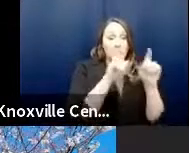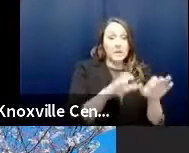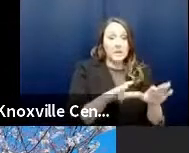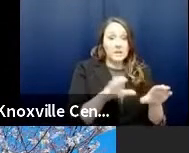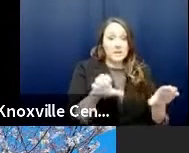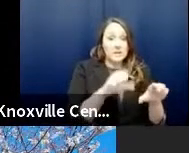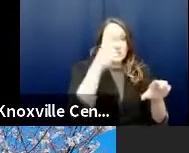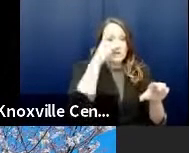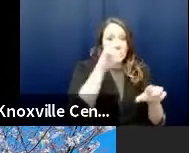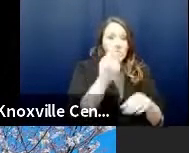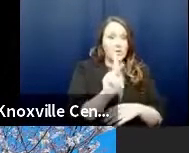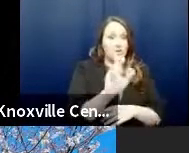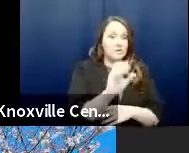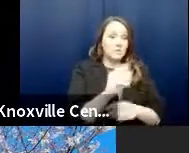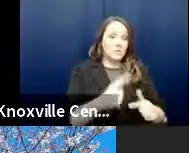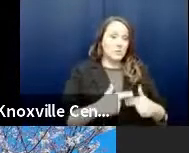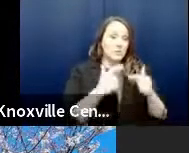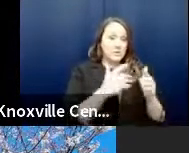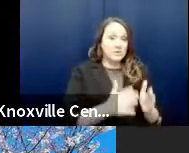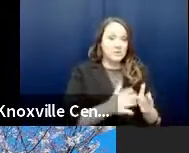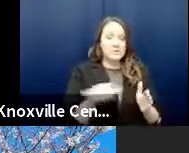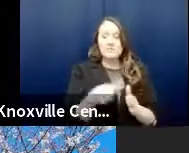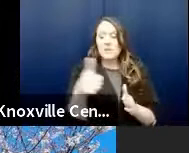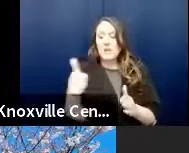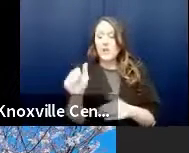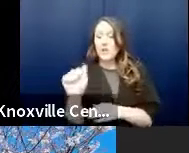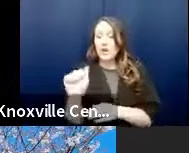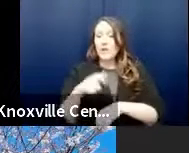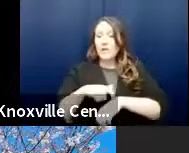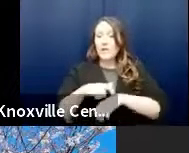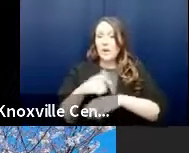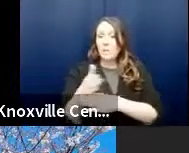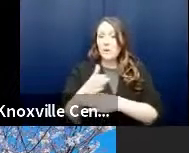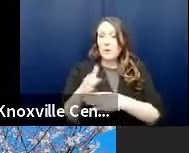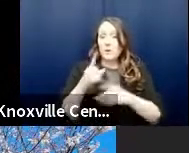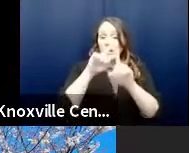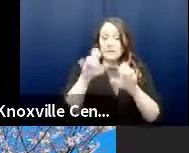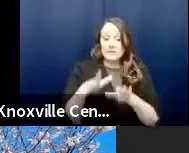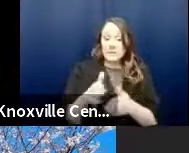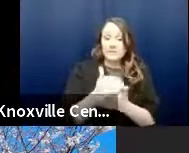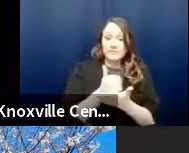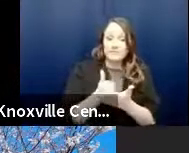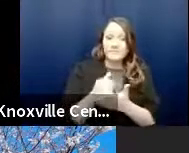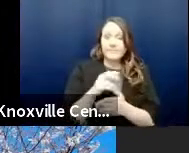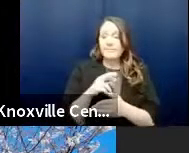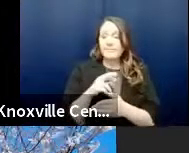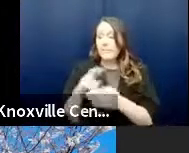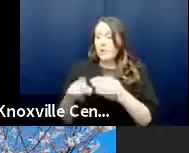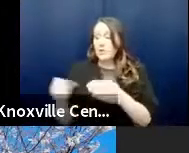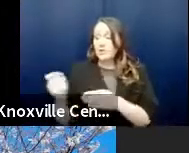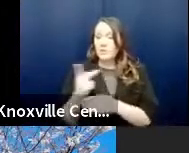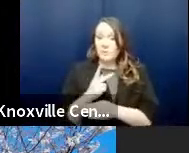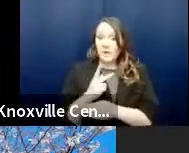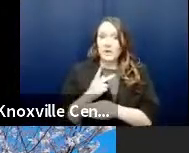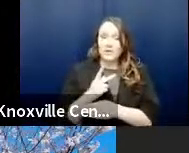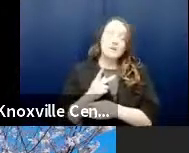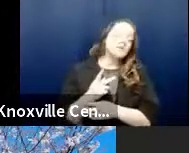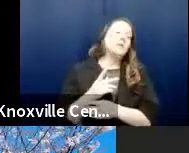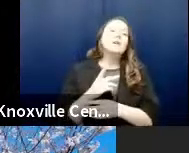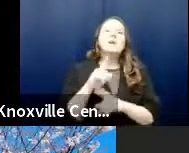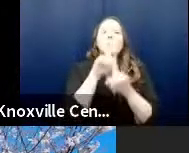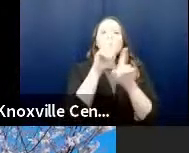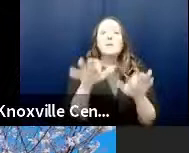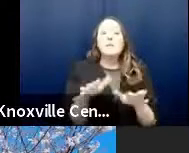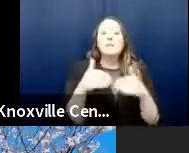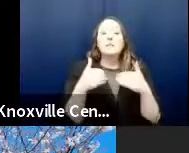County residents and another for average time between specimen collection and lab report data. Regarding testing, we did